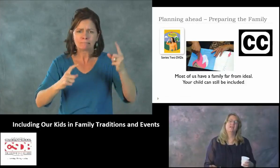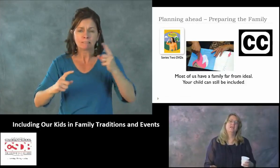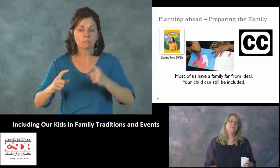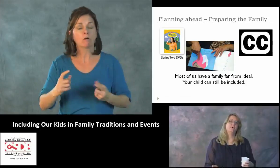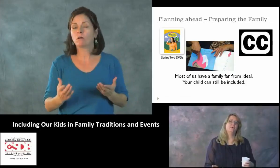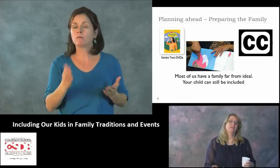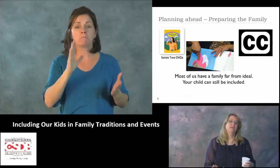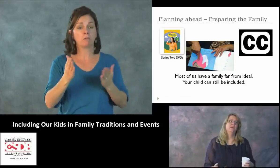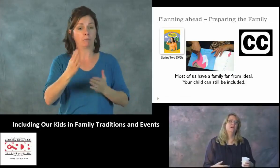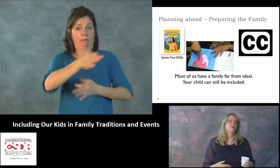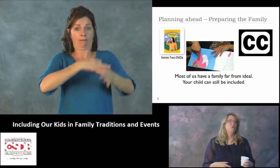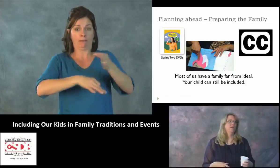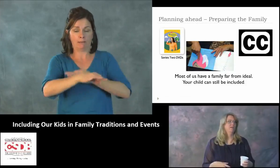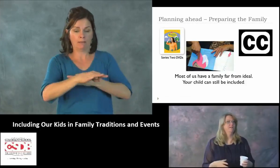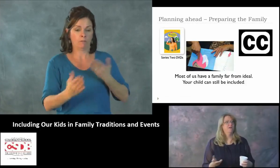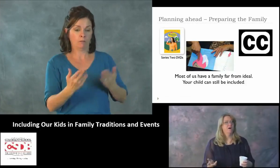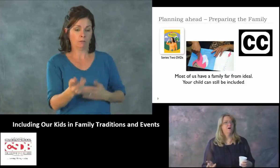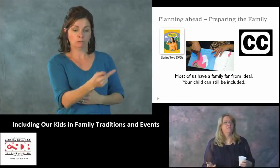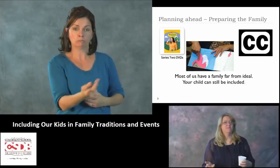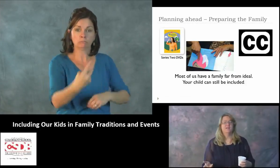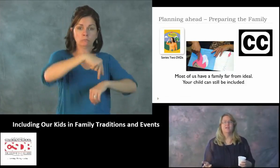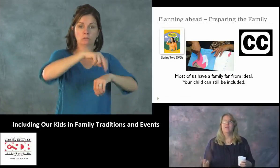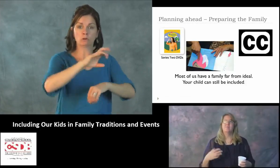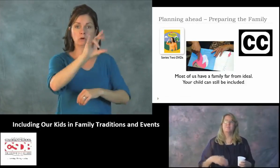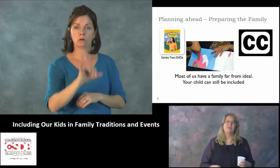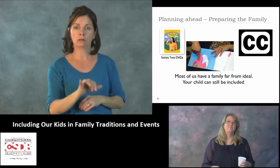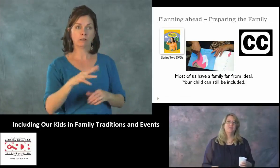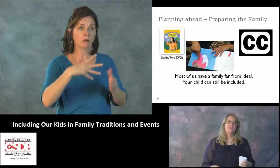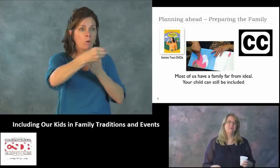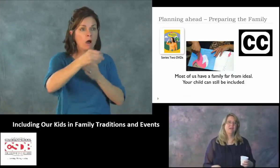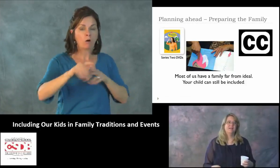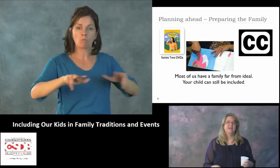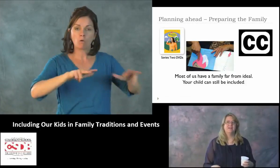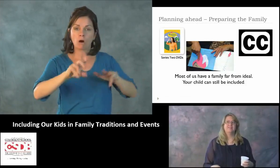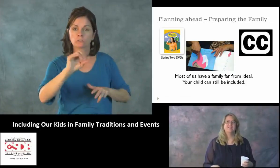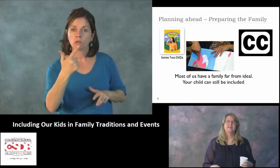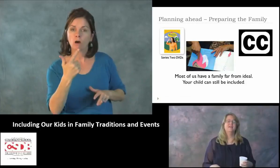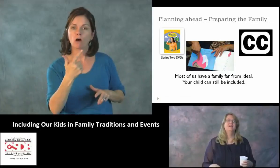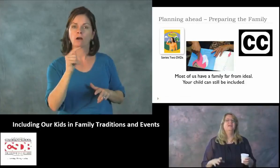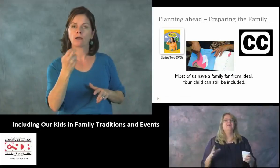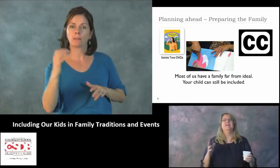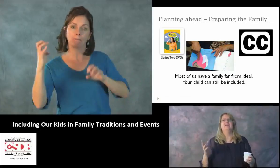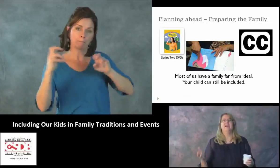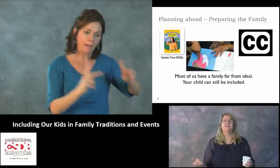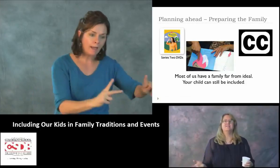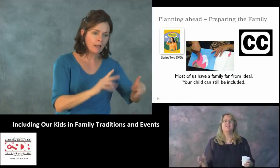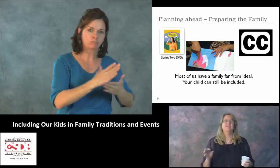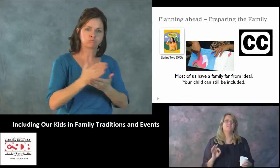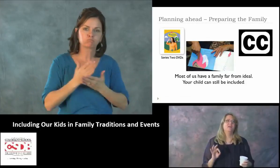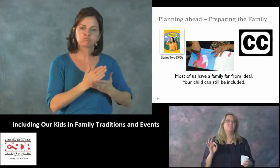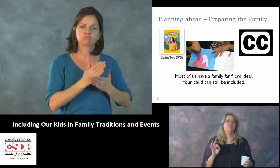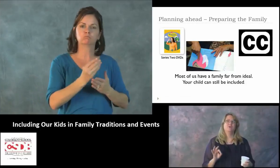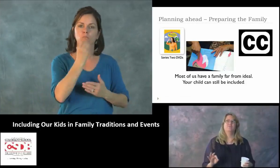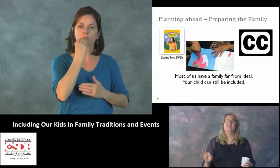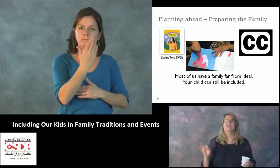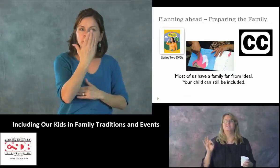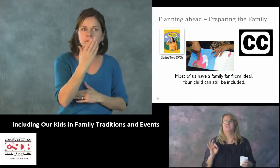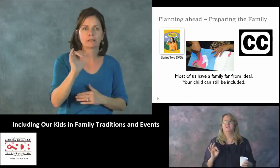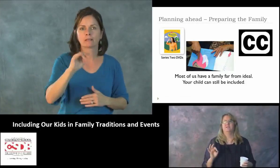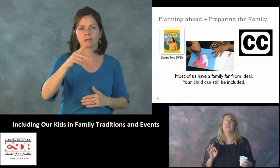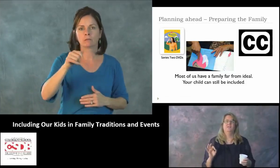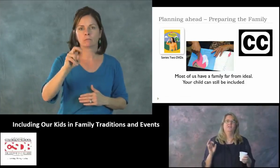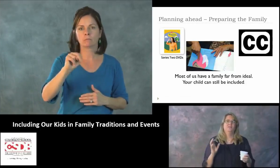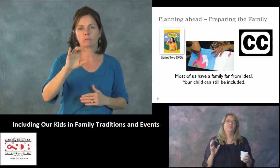tradition of getting up early, walking the dogs, and coming back and making pancakes. Yes, it's not